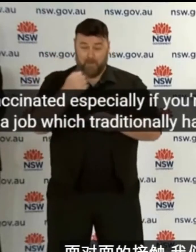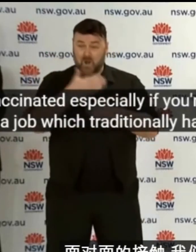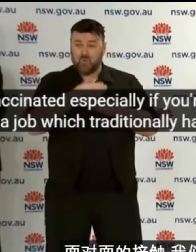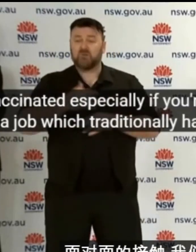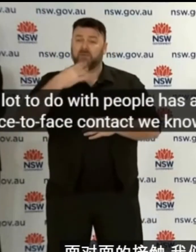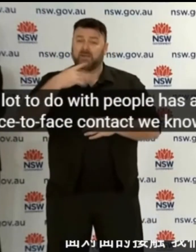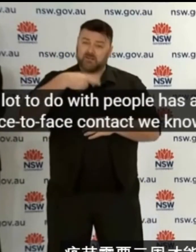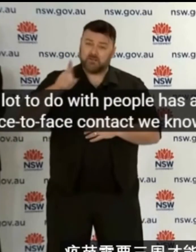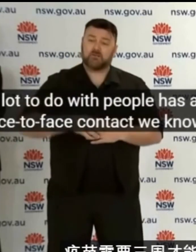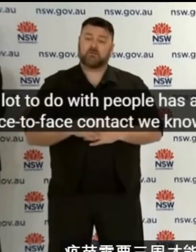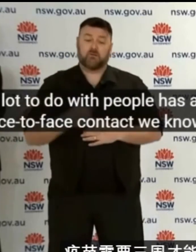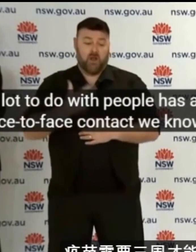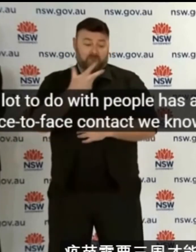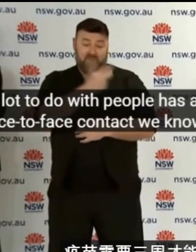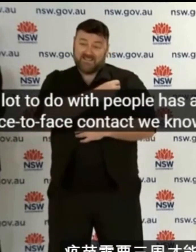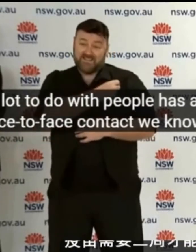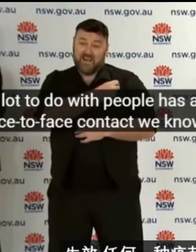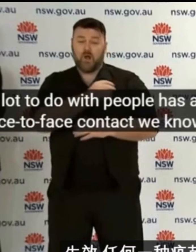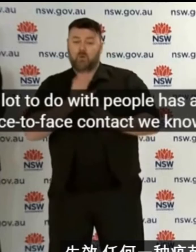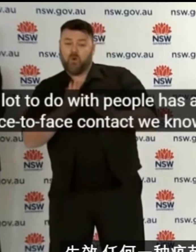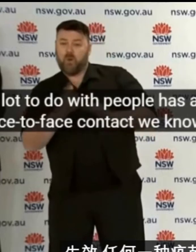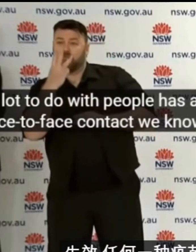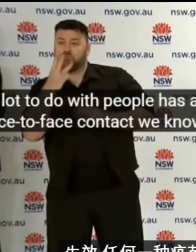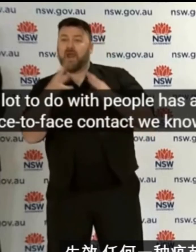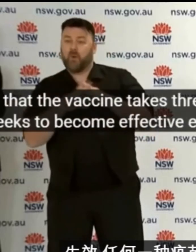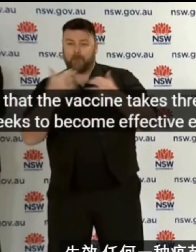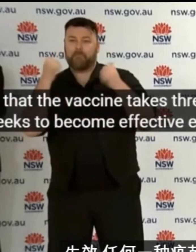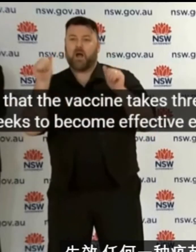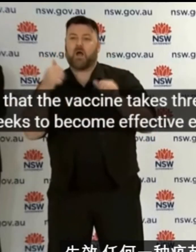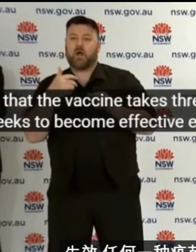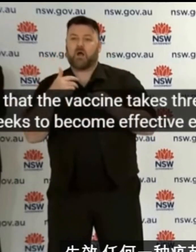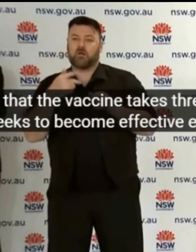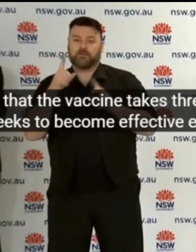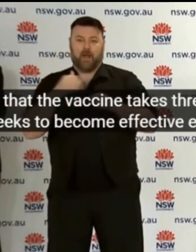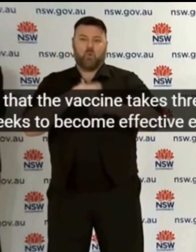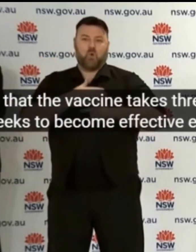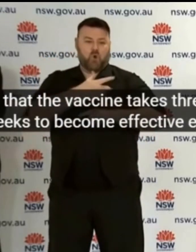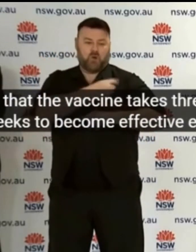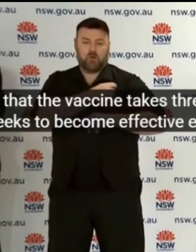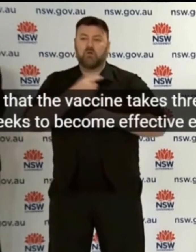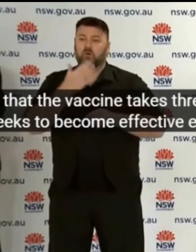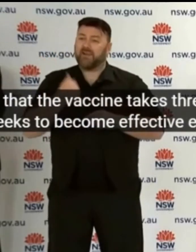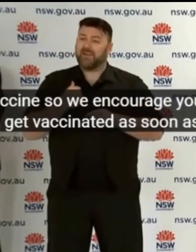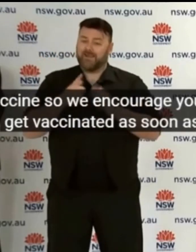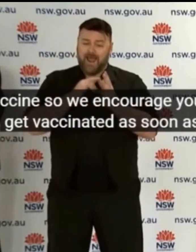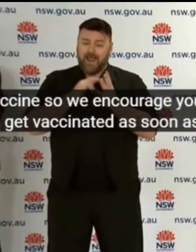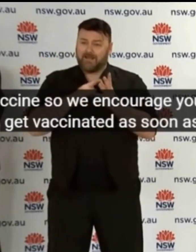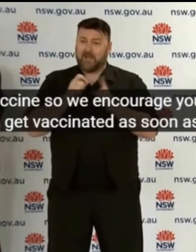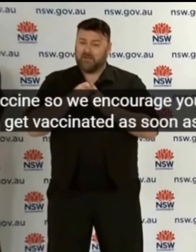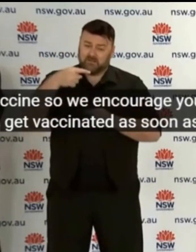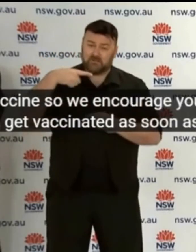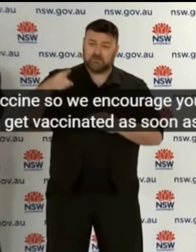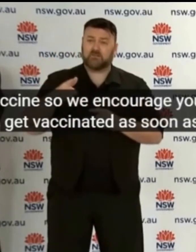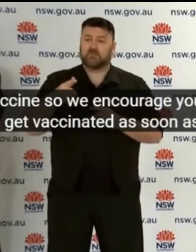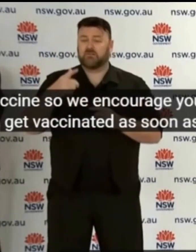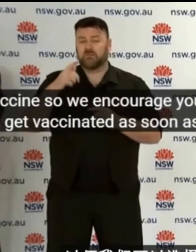3 weeks to become effective, either vaccine. So we encourage you to get vaccinated as soon as possible so that we have